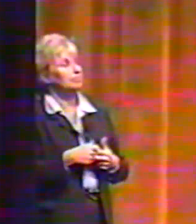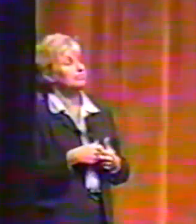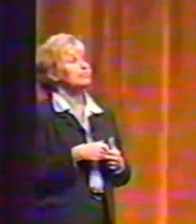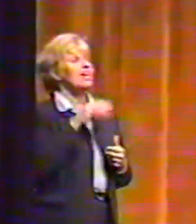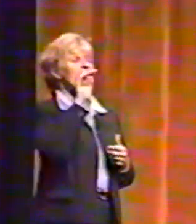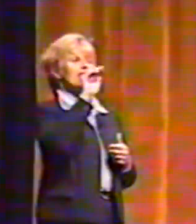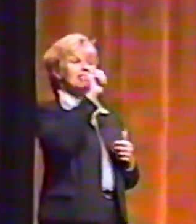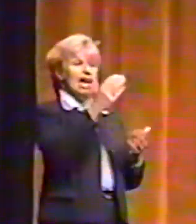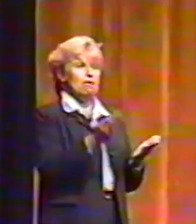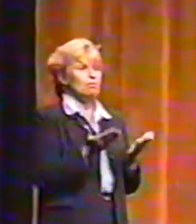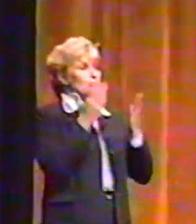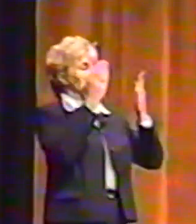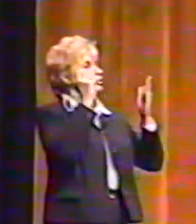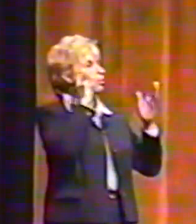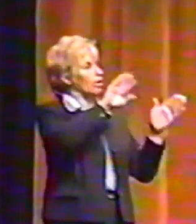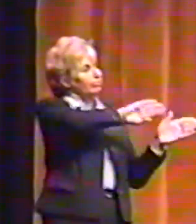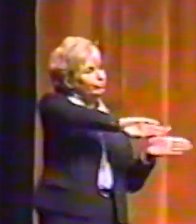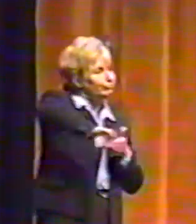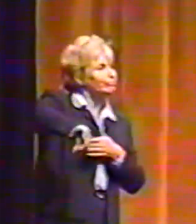talked about.